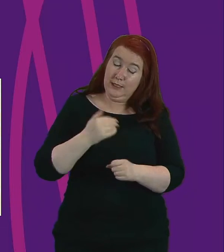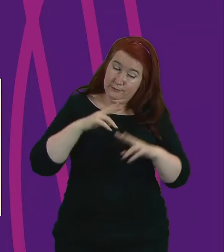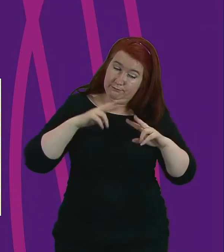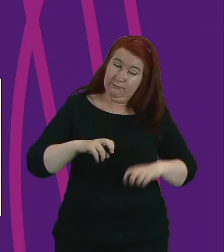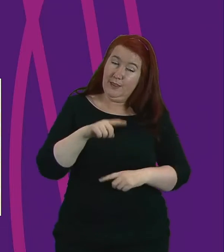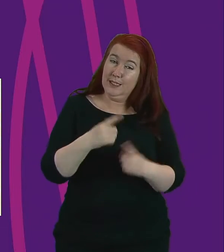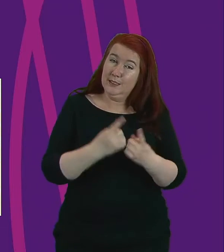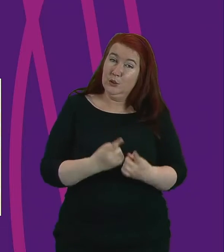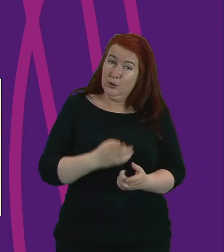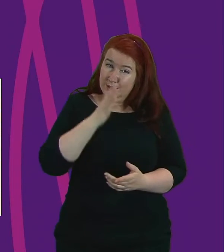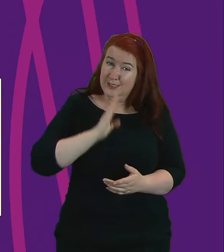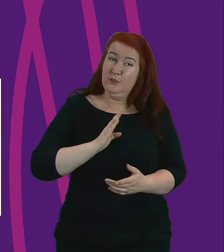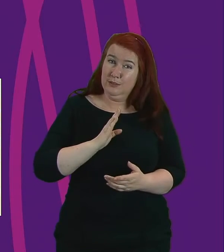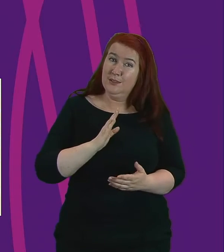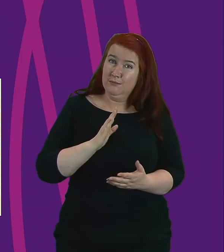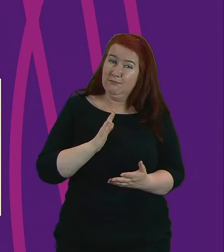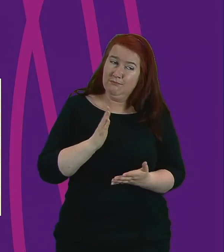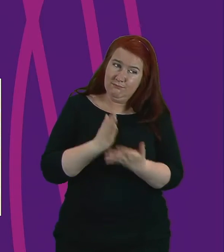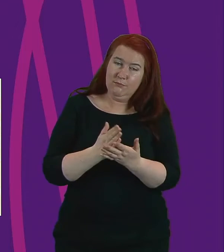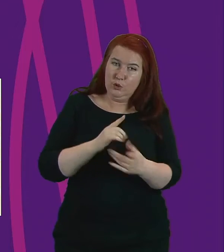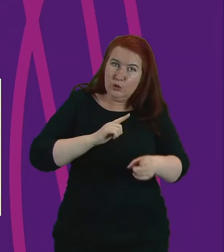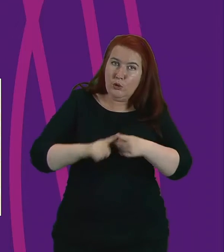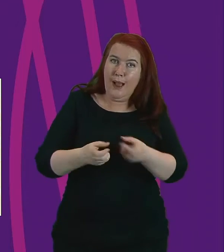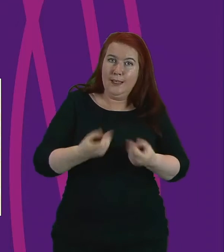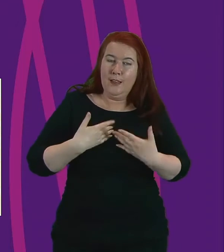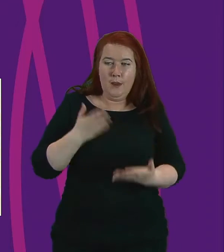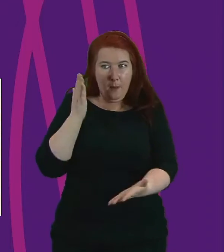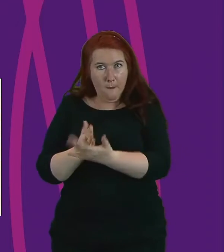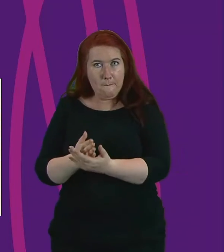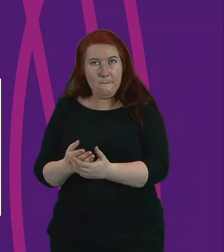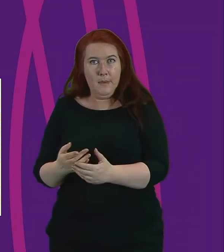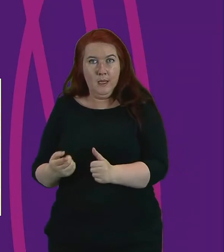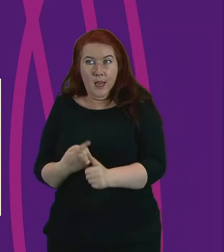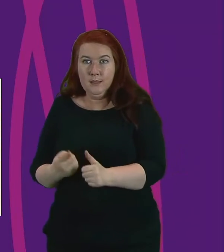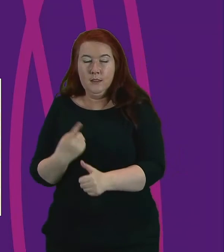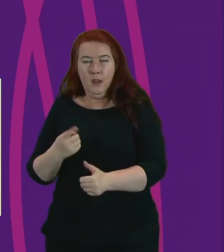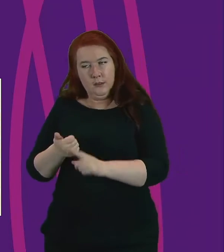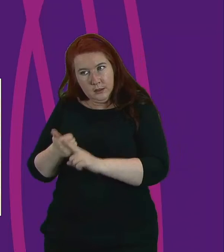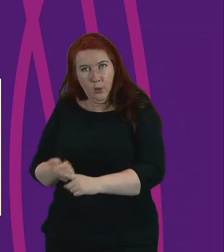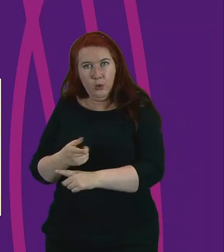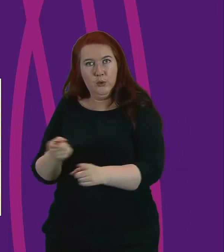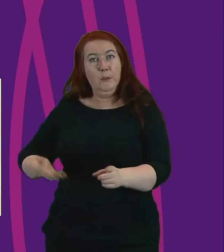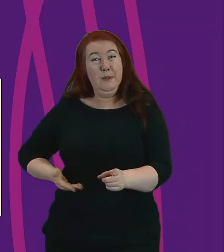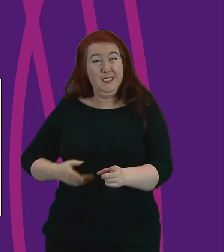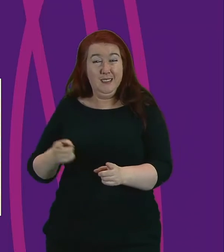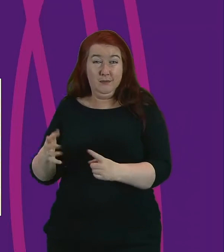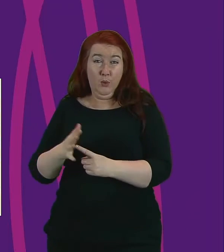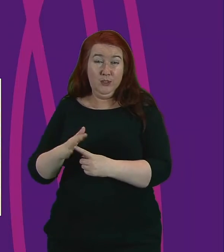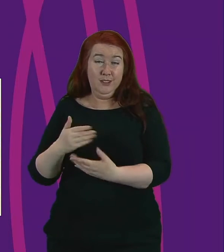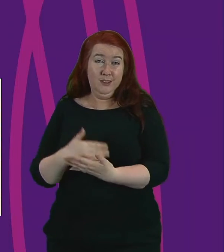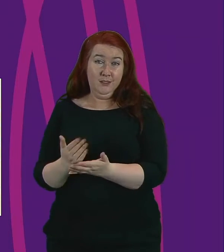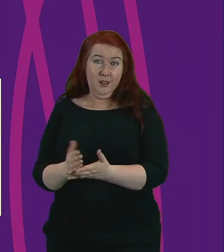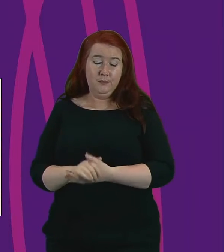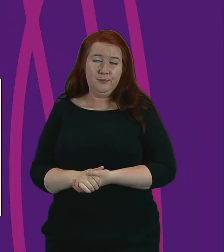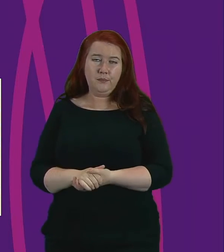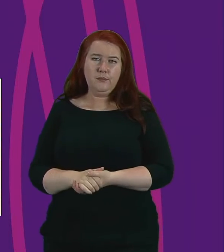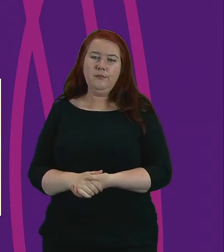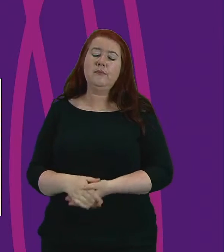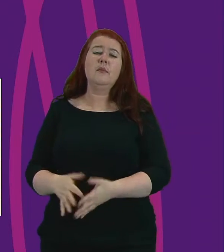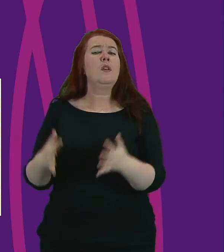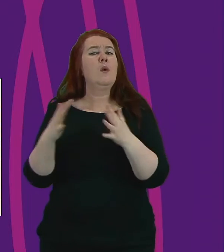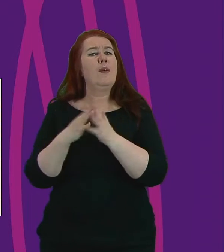very seriously and try and give some certainty and support to businesses in this vital sector. Willie Rennie in his remarks also talked